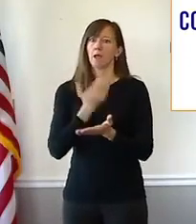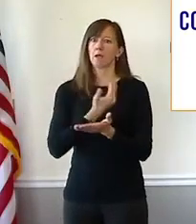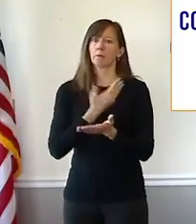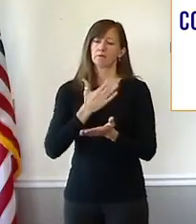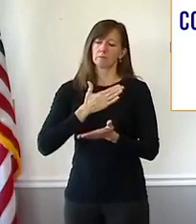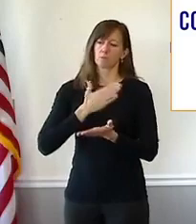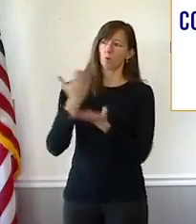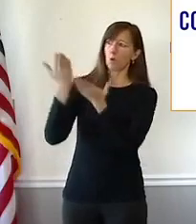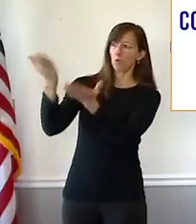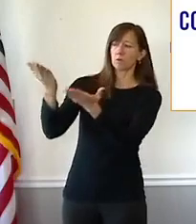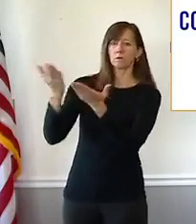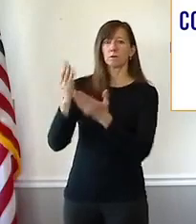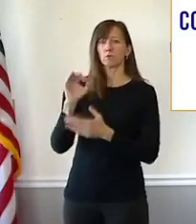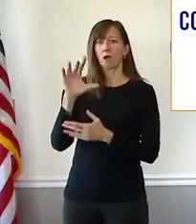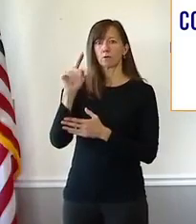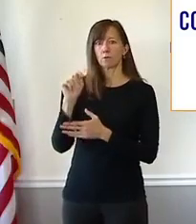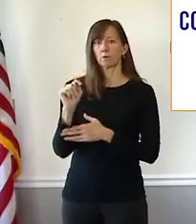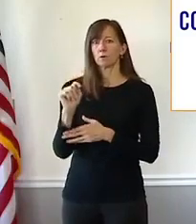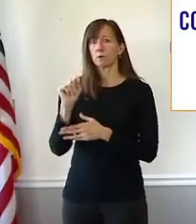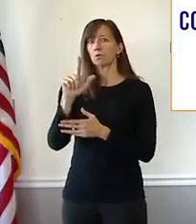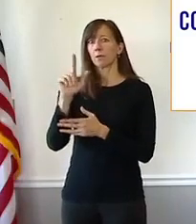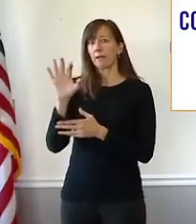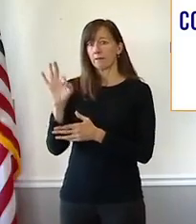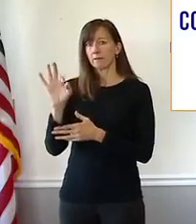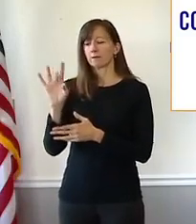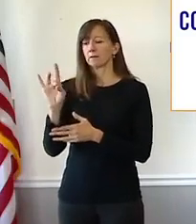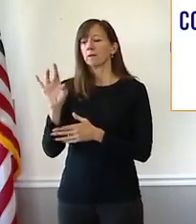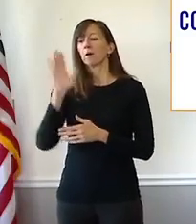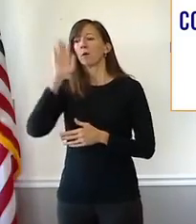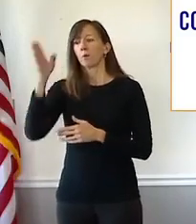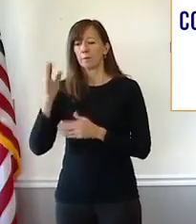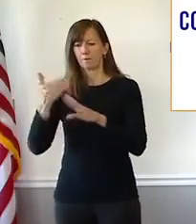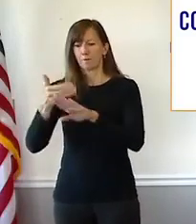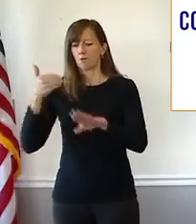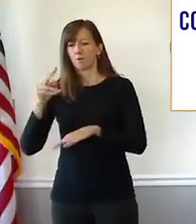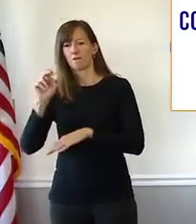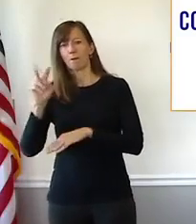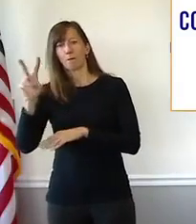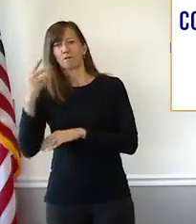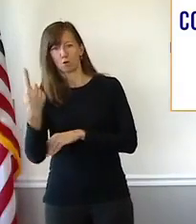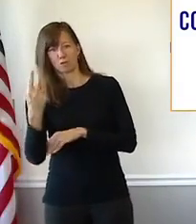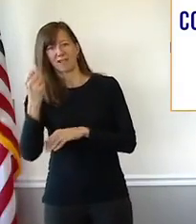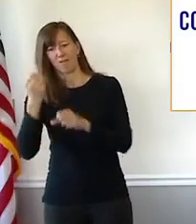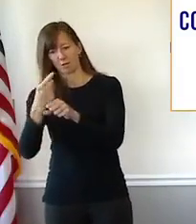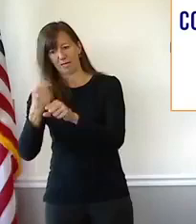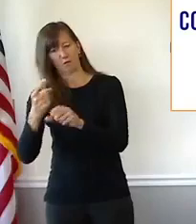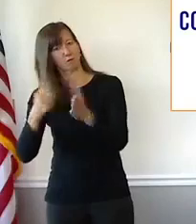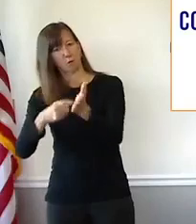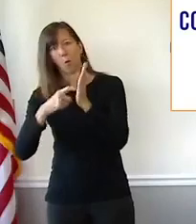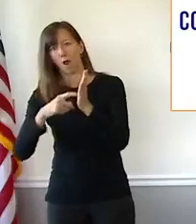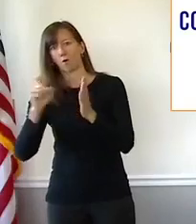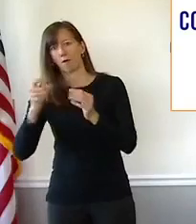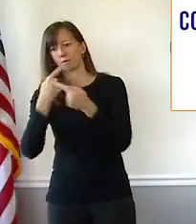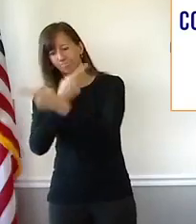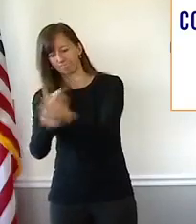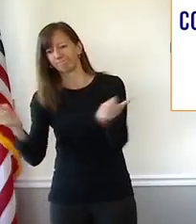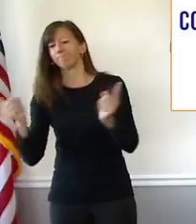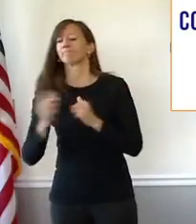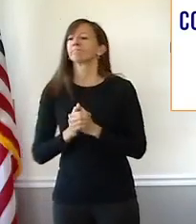am required to do so prior to November 1st of every year. As you have heard me say, the development